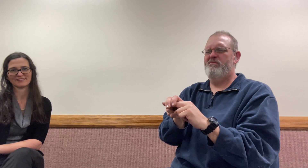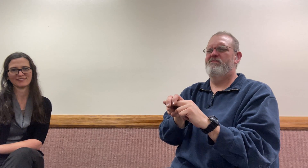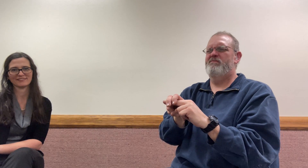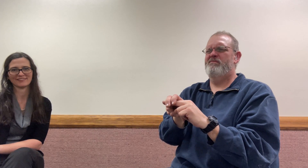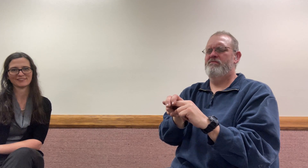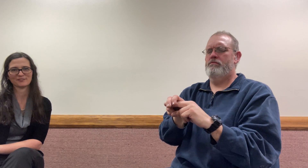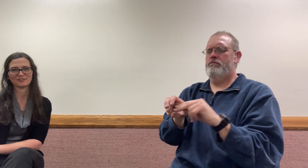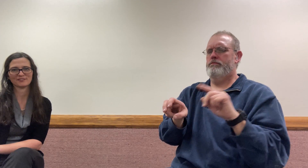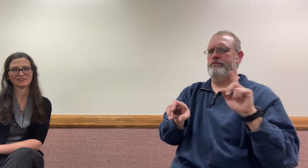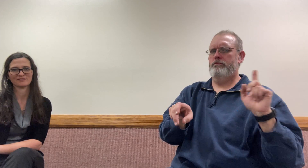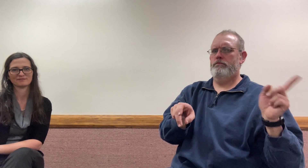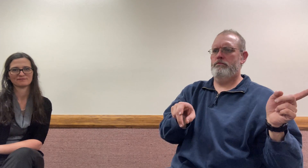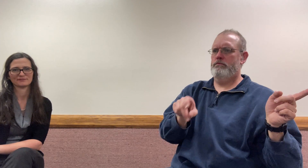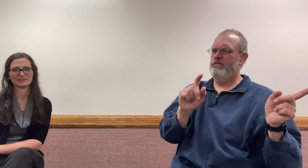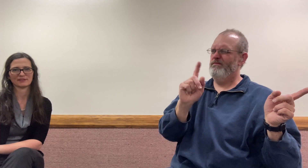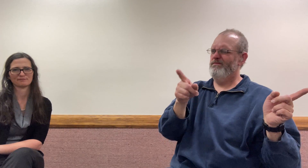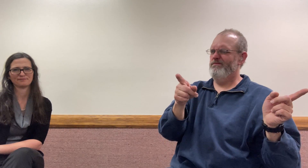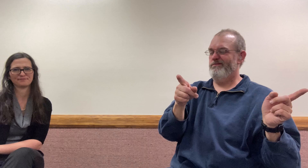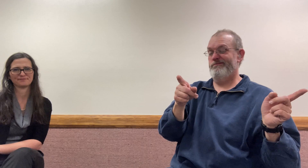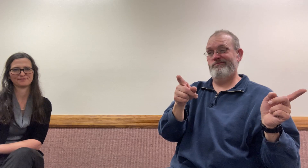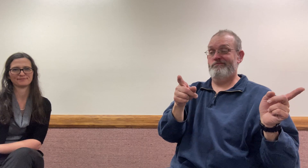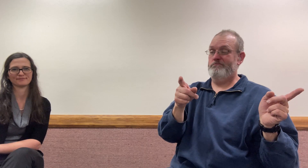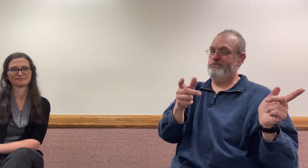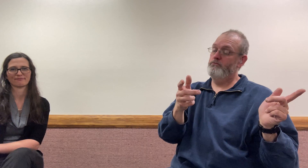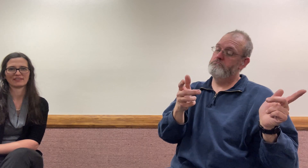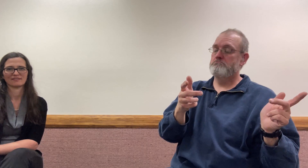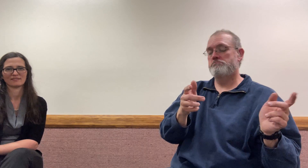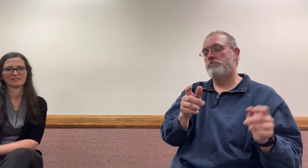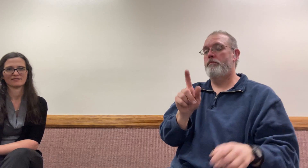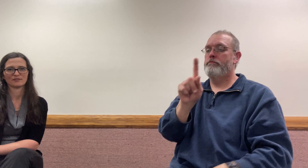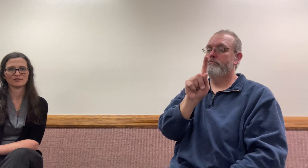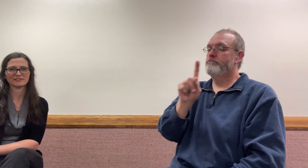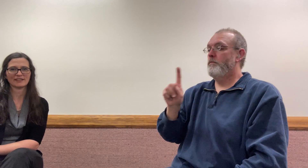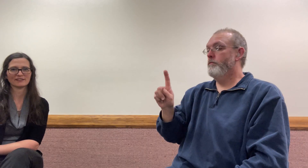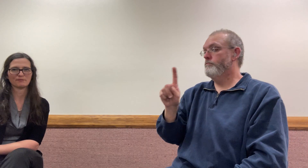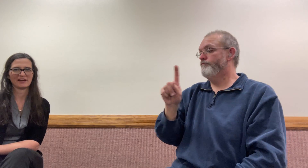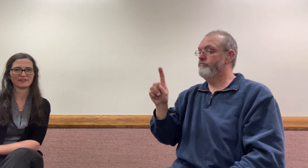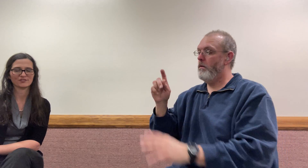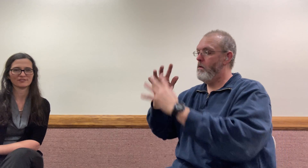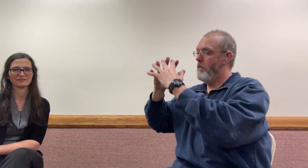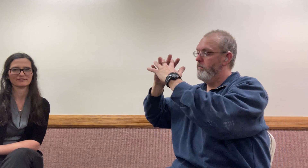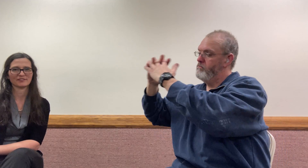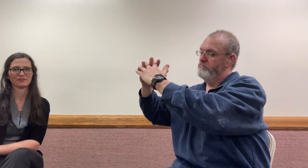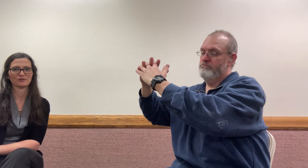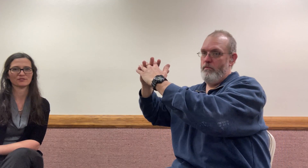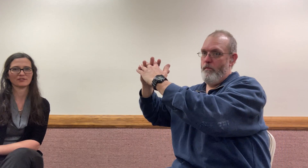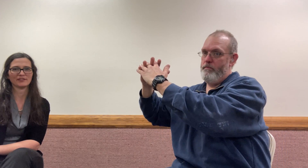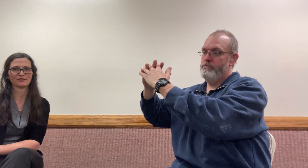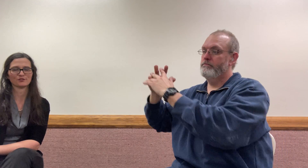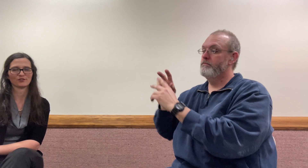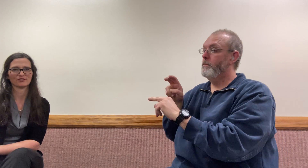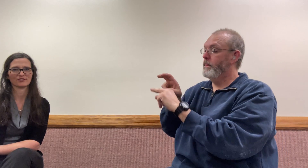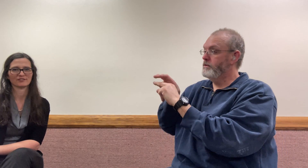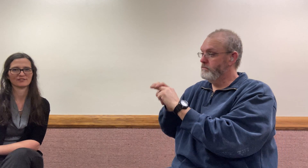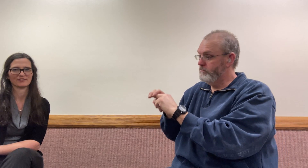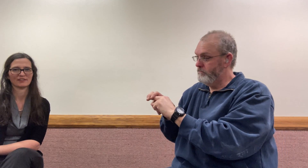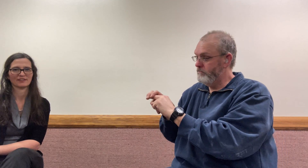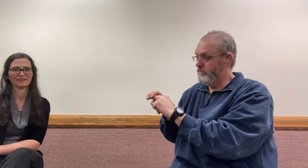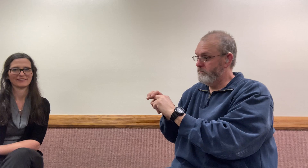sits and he listens. He's like, they don't exactly match. And he goes to the next church. He